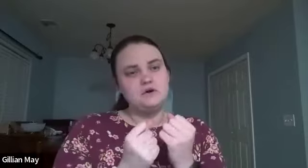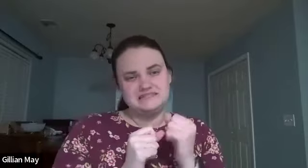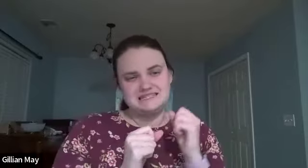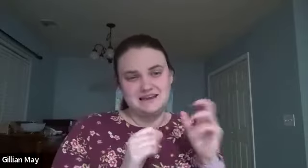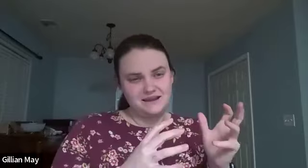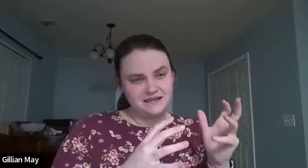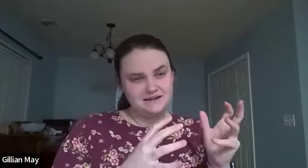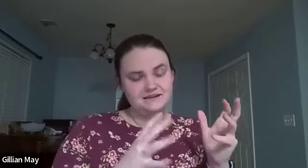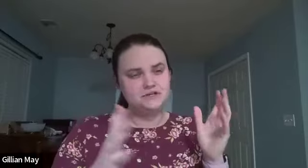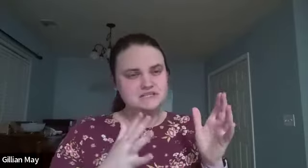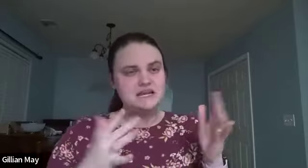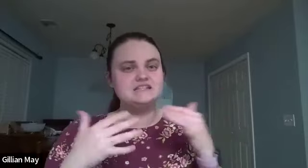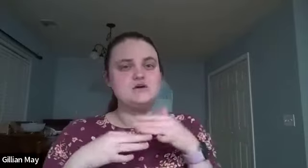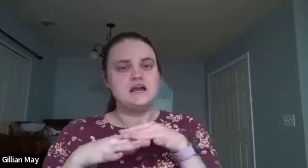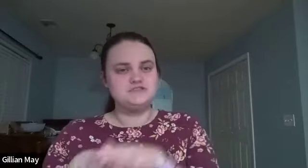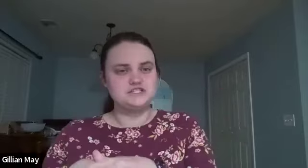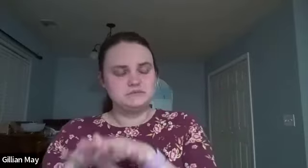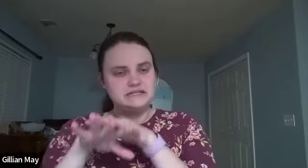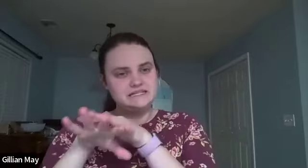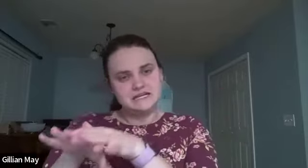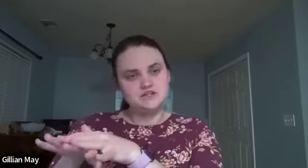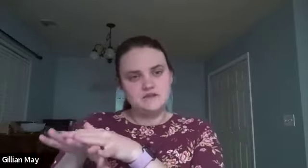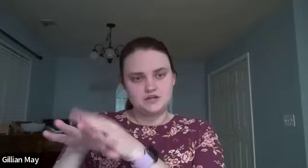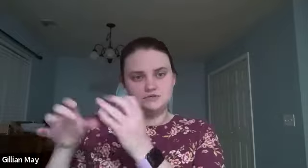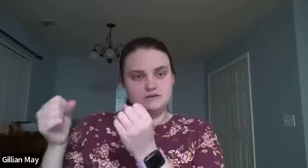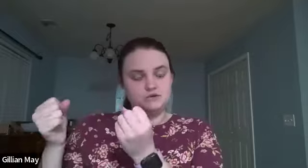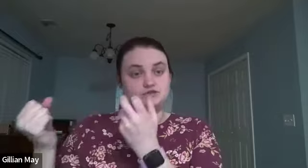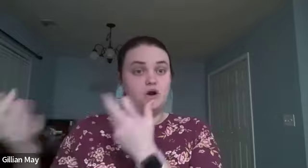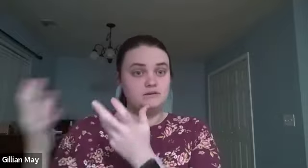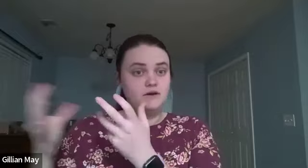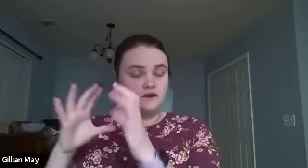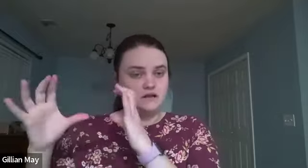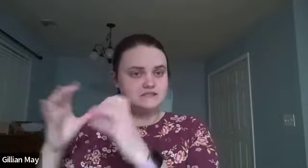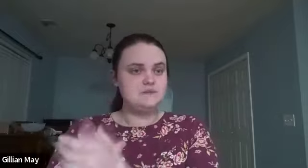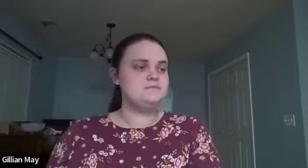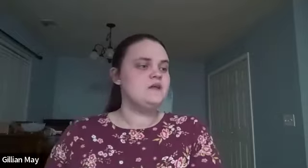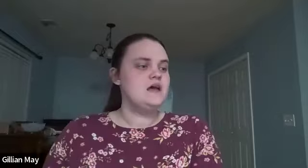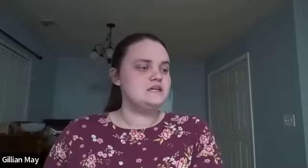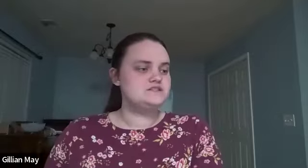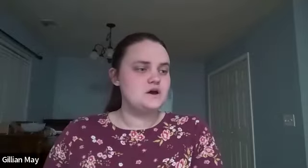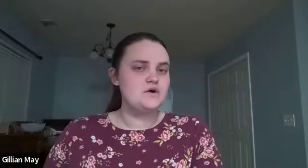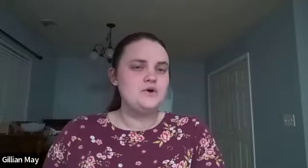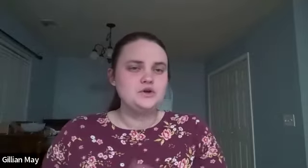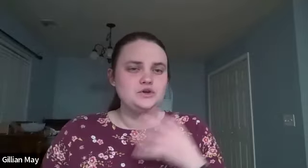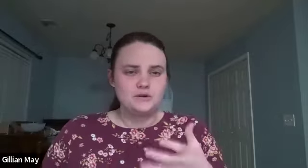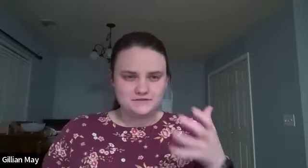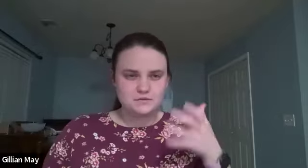own sign per se. It's all kind of just blended into the actual like what you're talking about, the concept. And so you don't have to worry